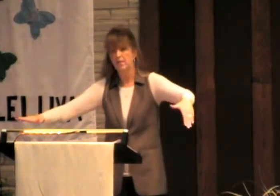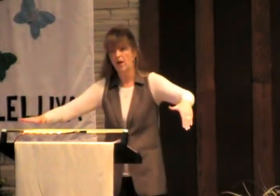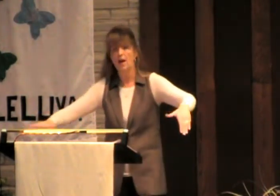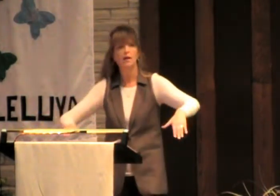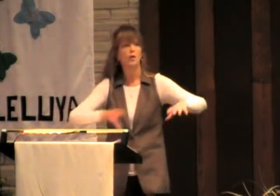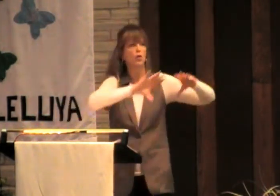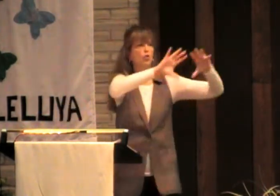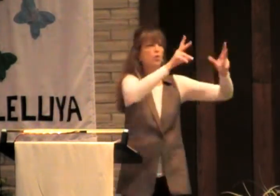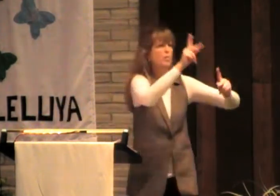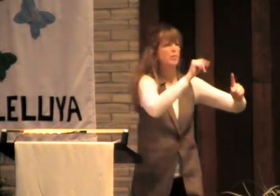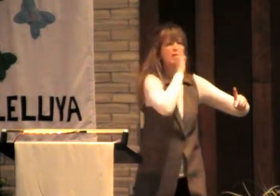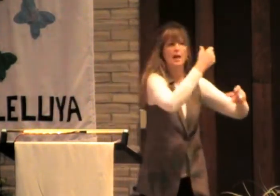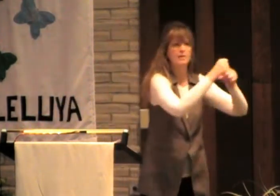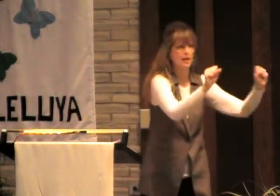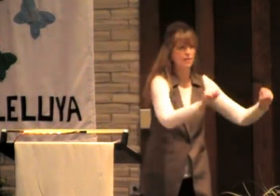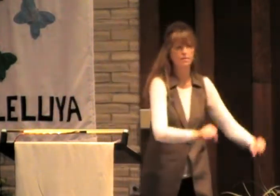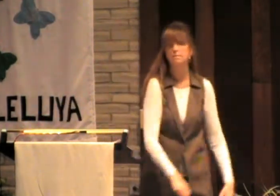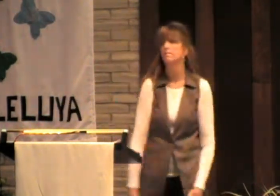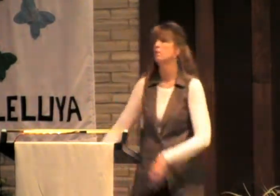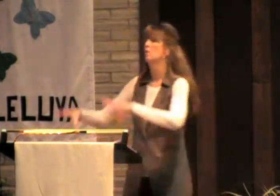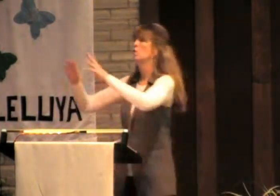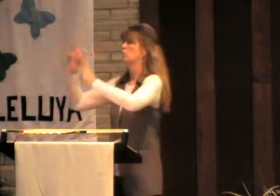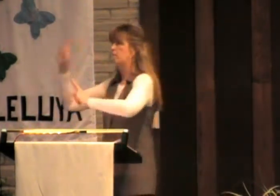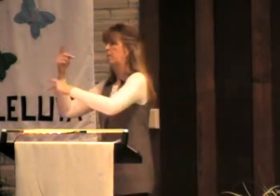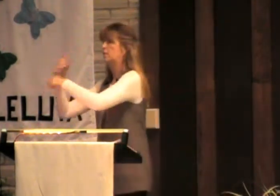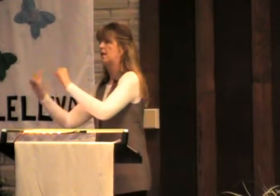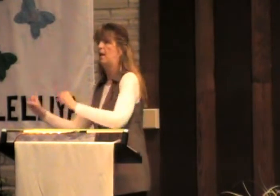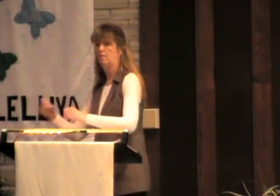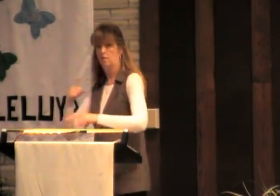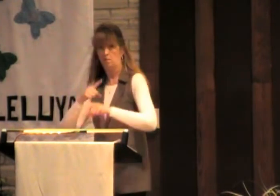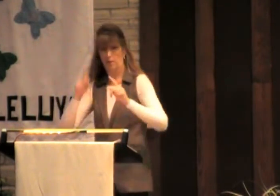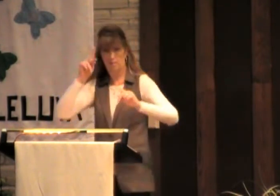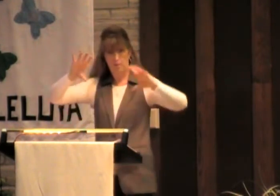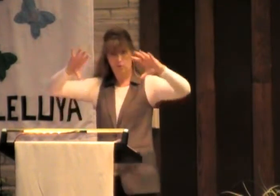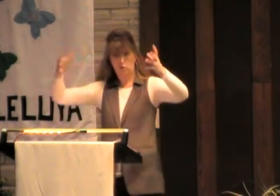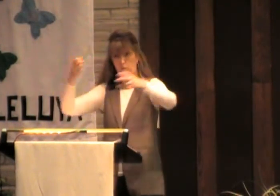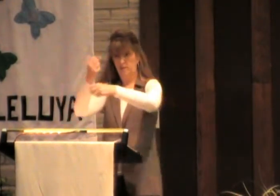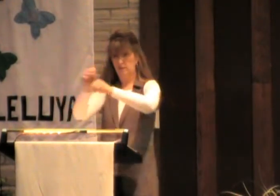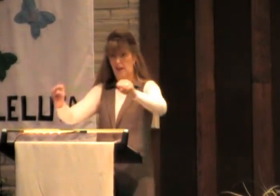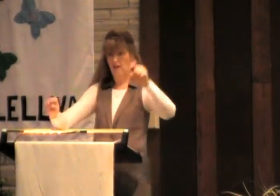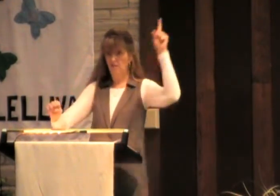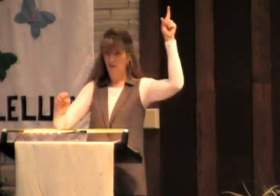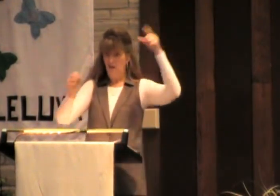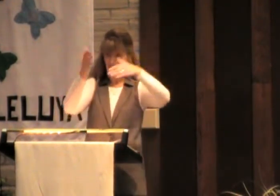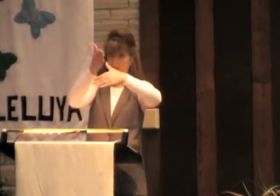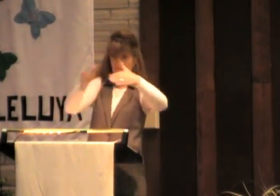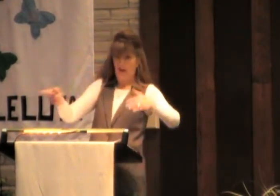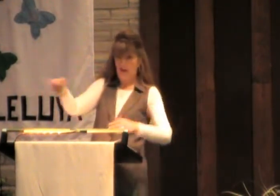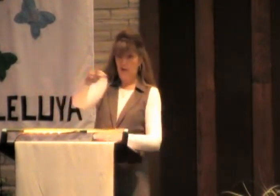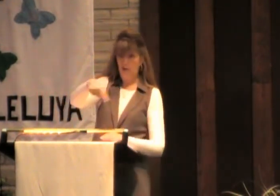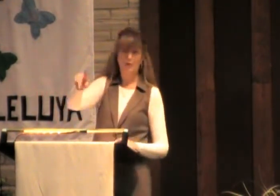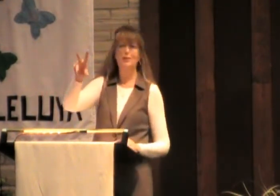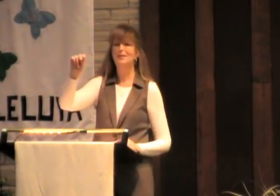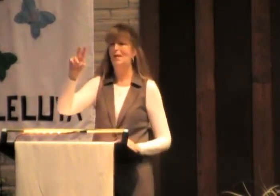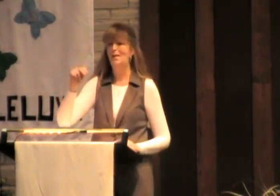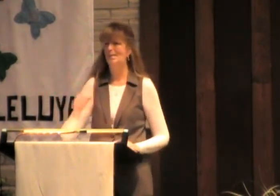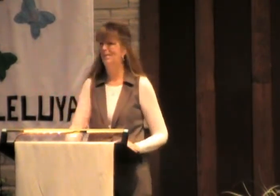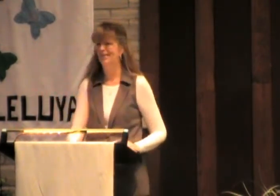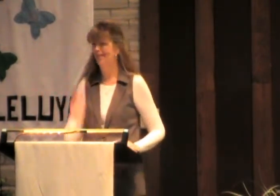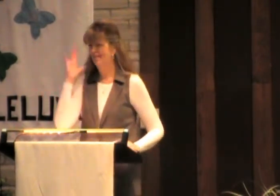The cross will have, there will be divisions. There's a group of people that are saved and not saved.